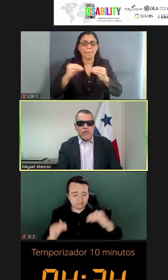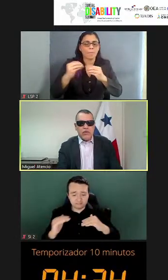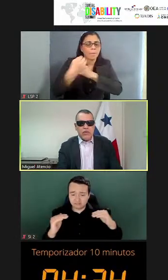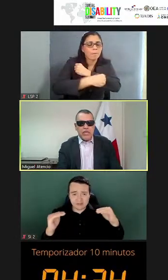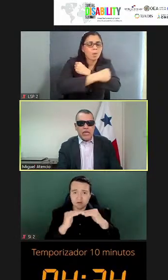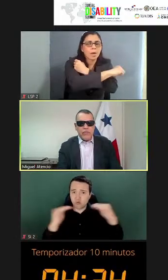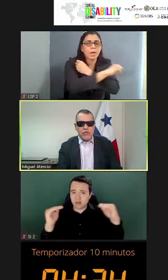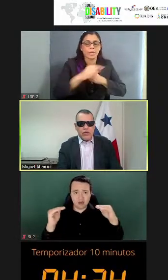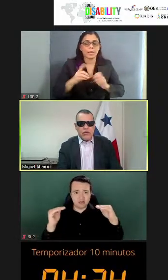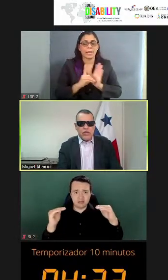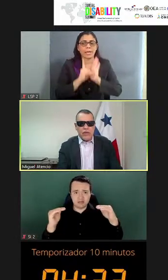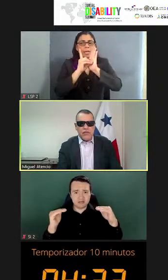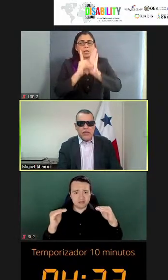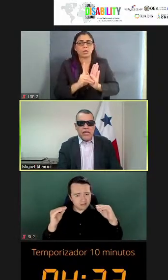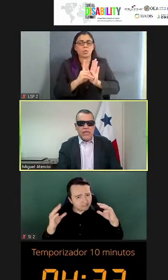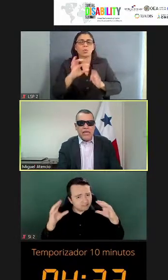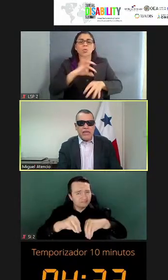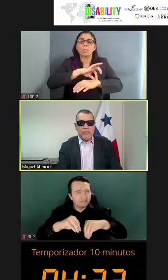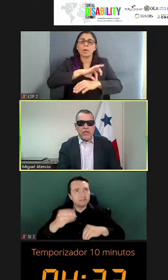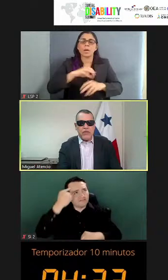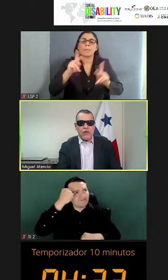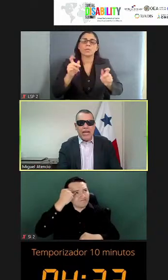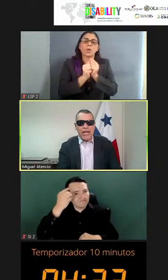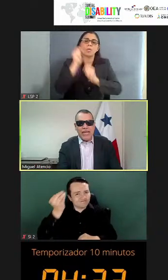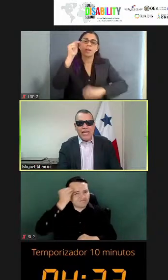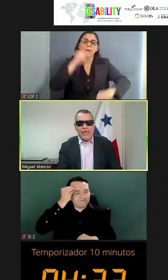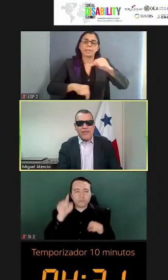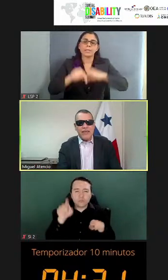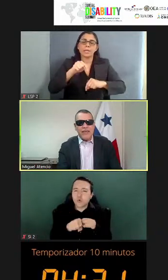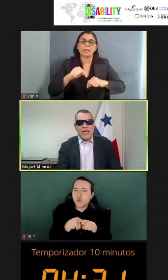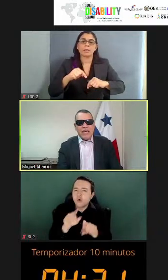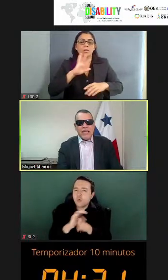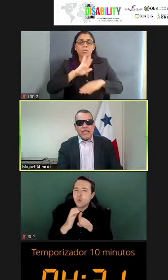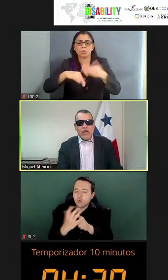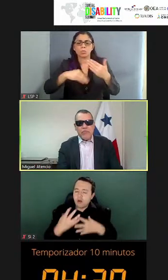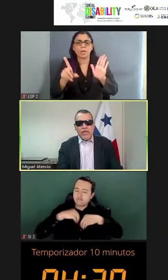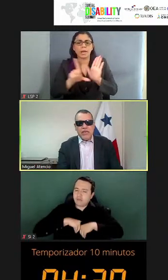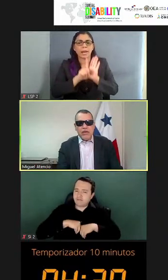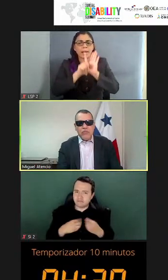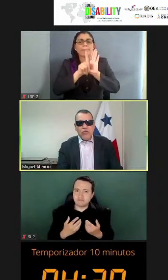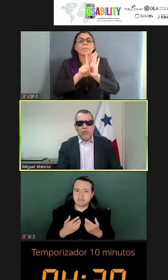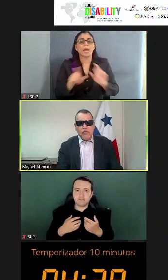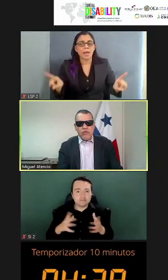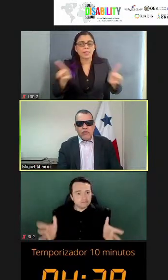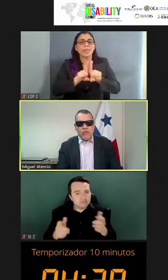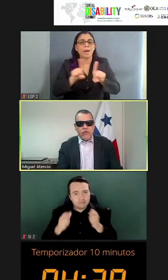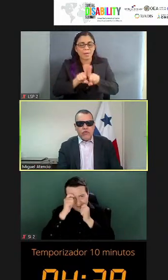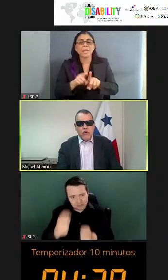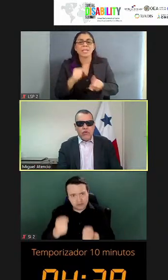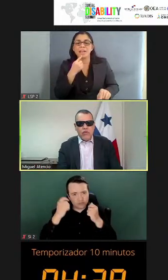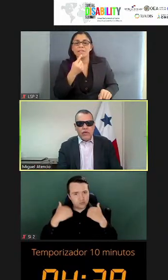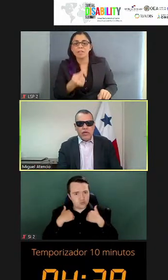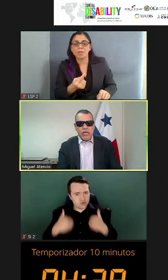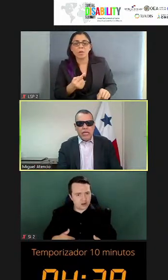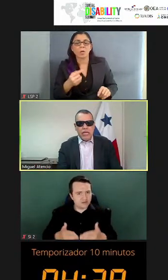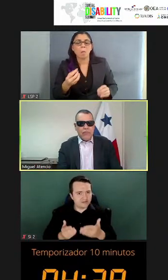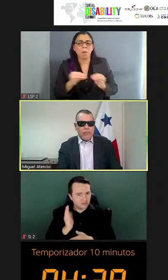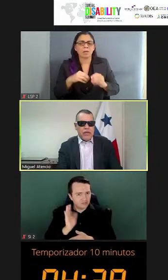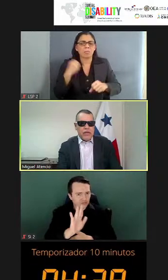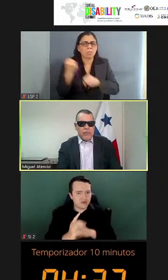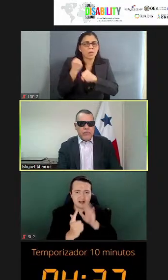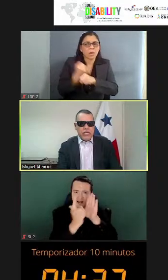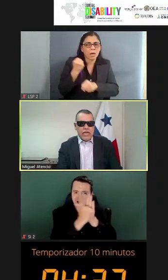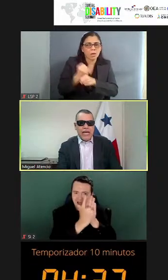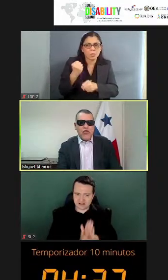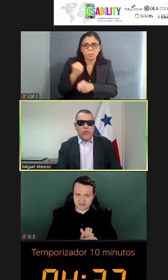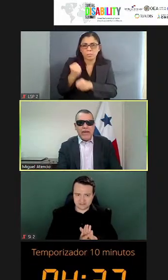culture and promoting human rights of persons with disabilities and respect to laws we also